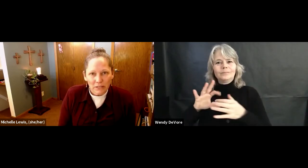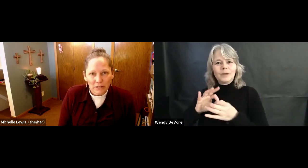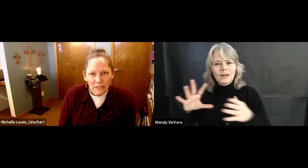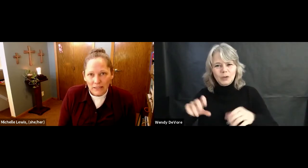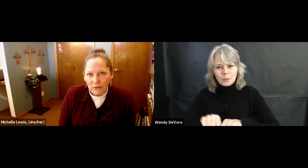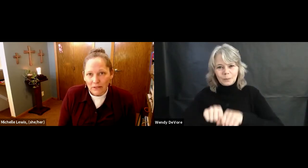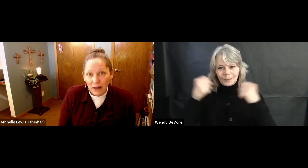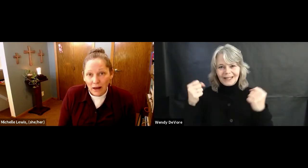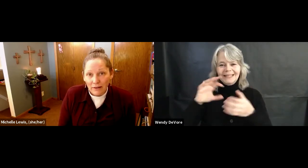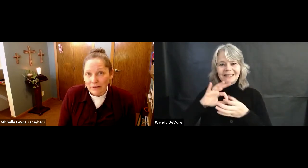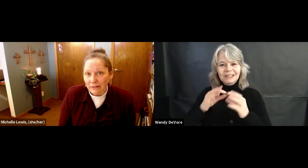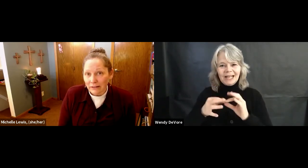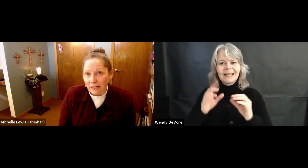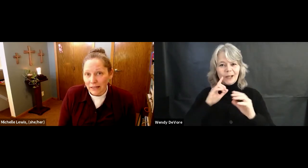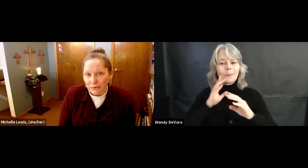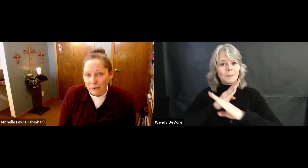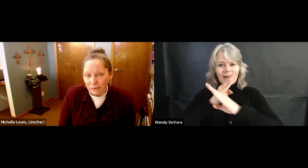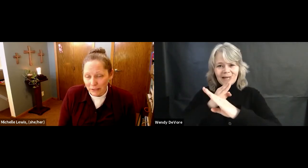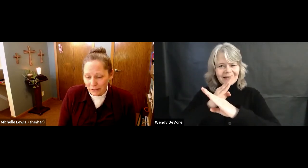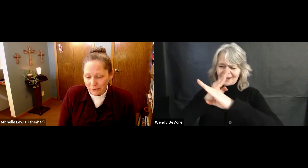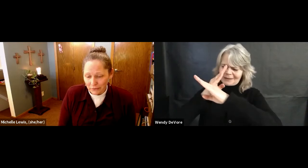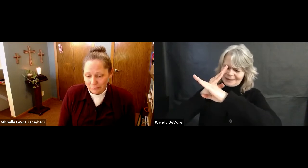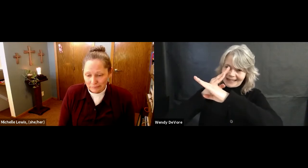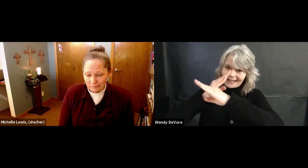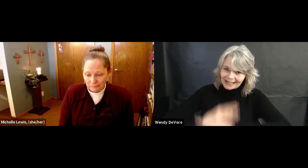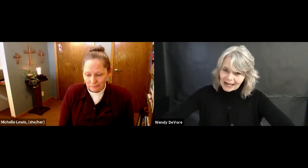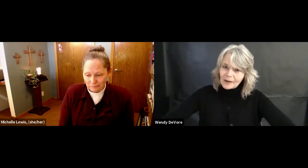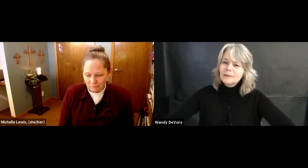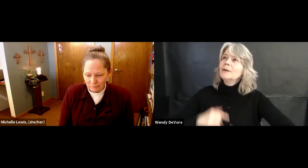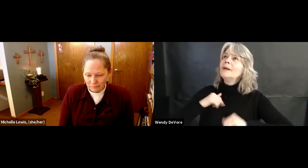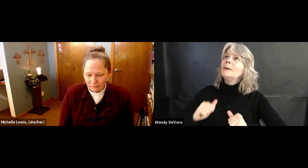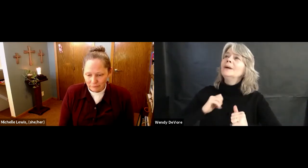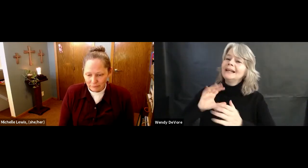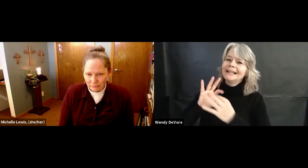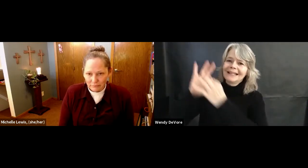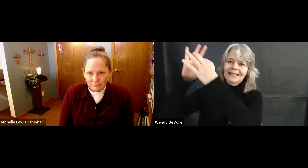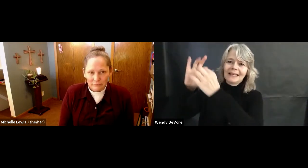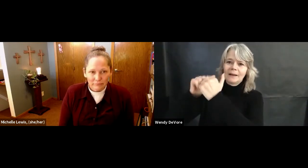Things that keep us from connecting with God and with one another.